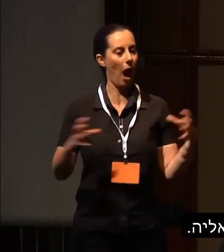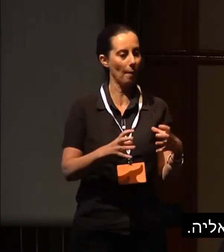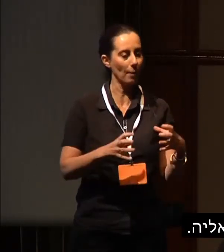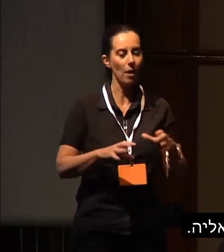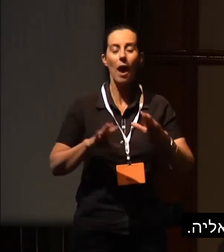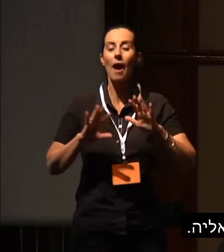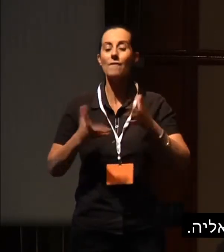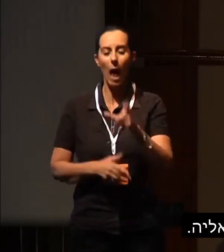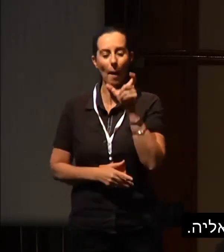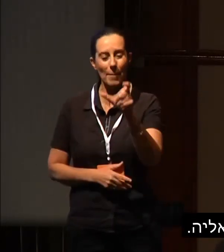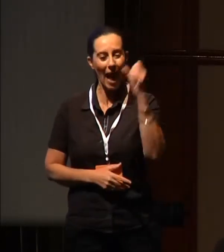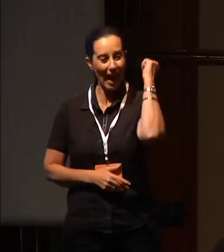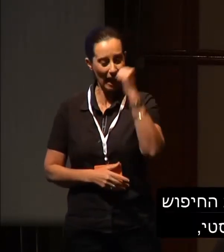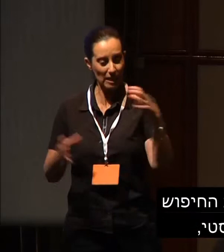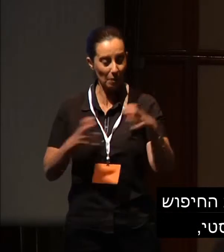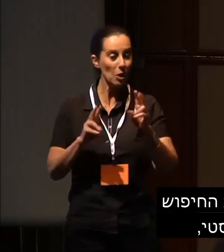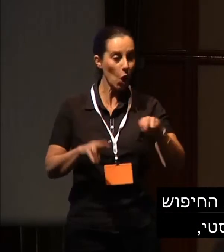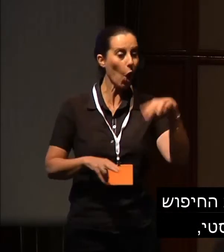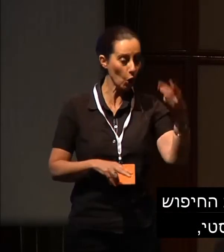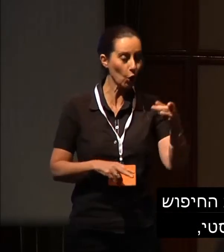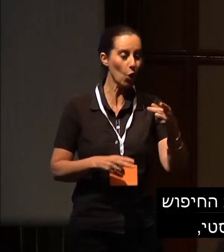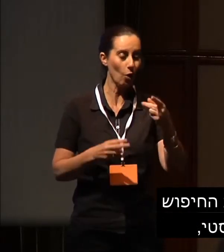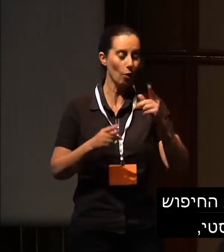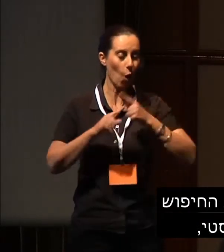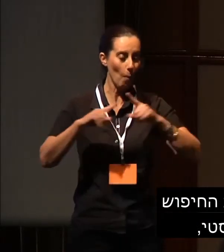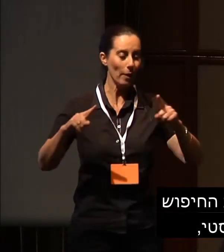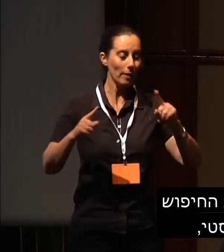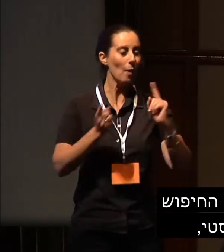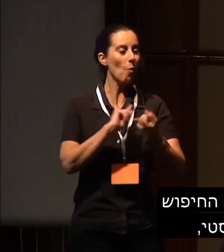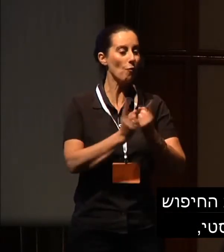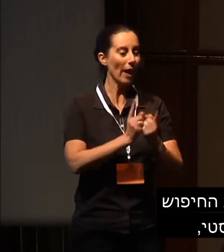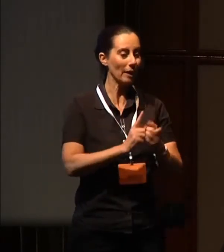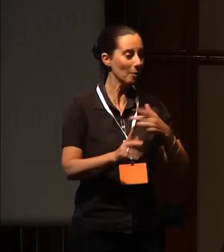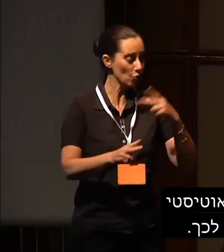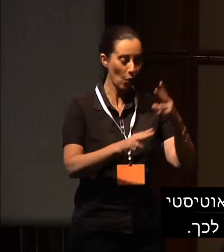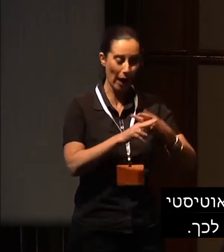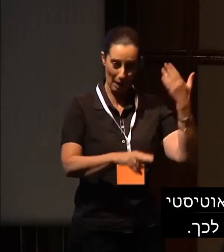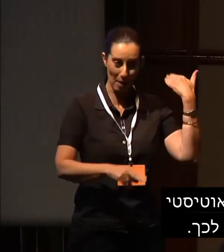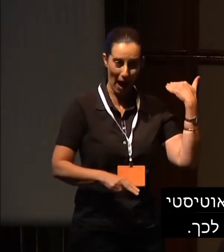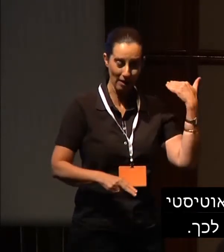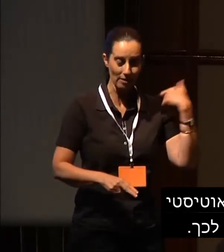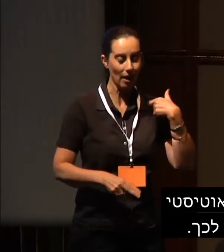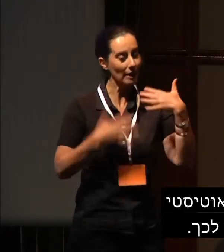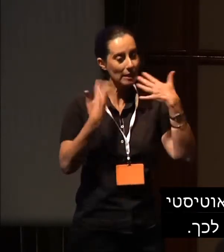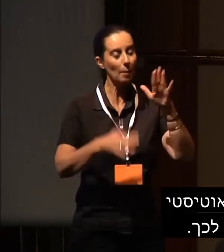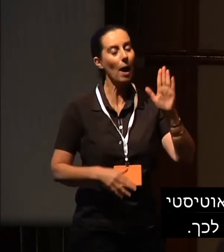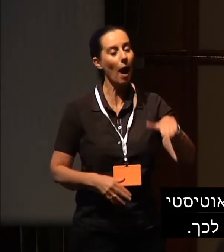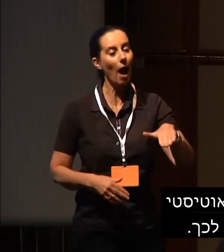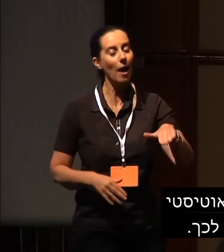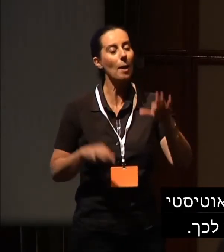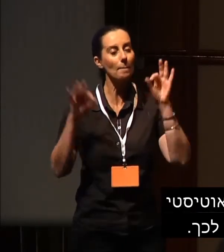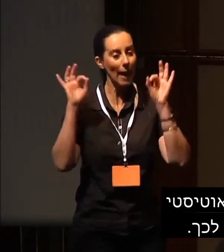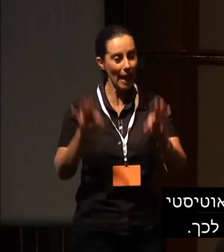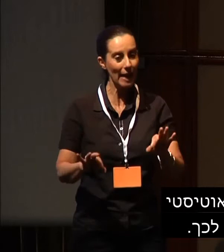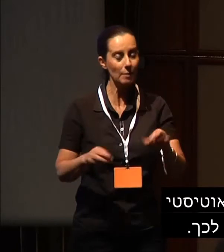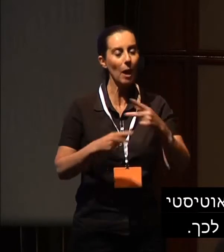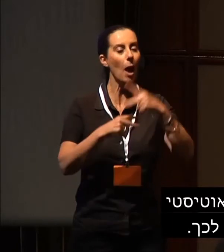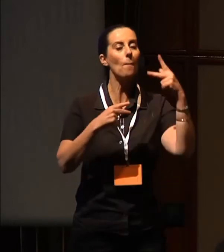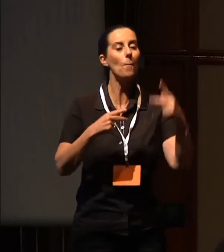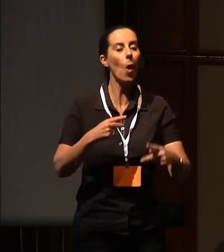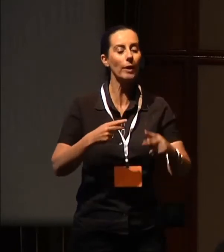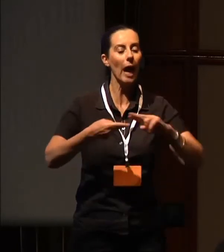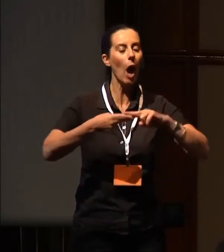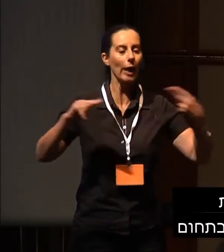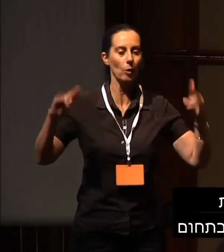what we're usually used to. Then I'll look at the search for the autism gene, the autism genome project, and how this ties into